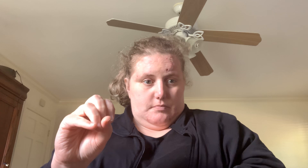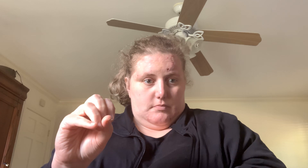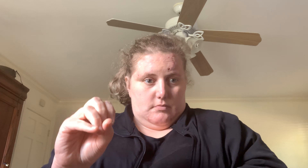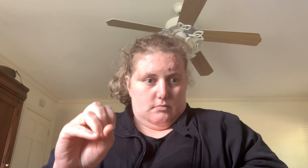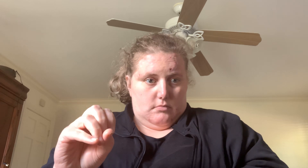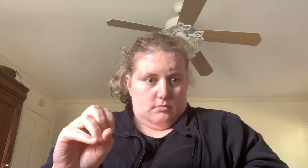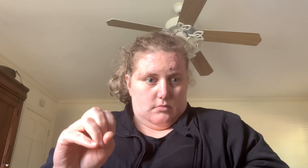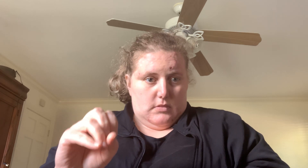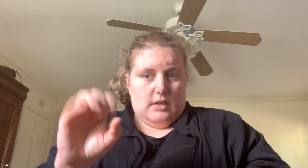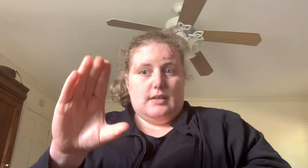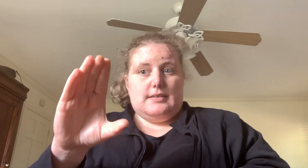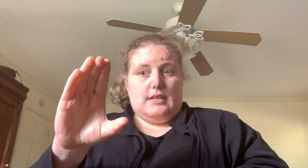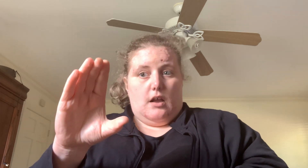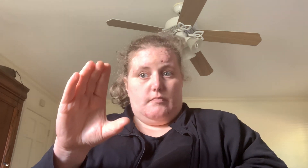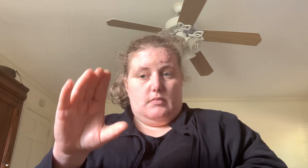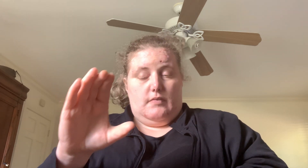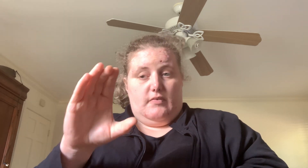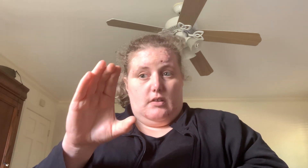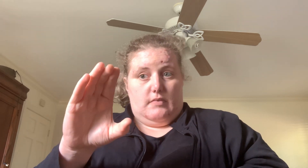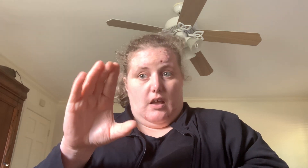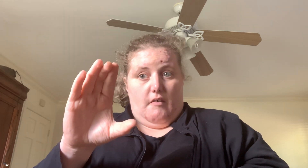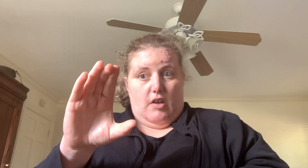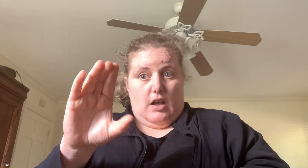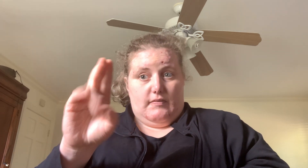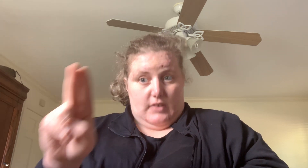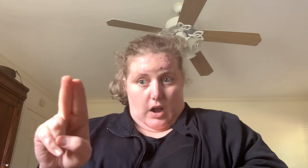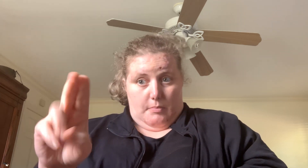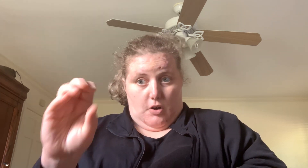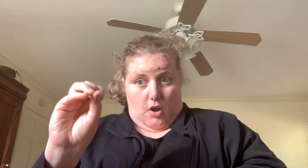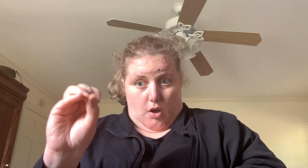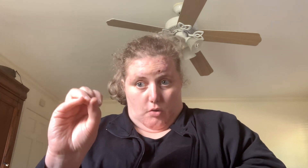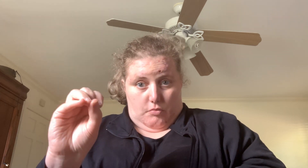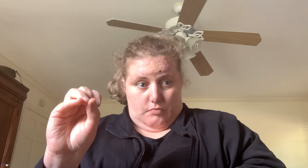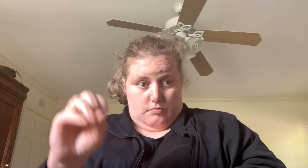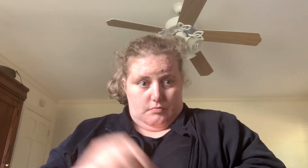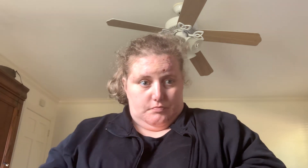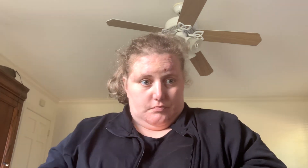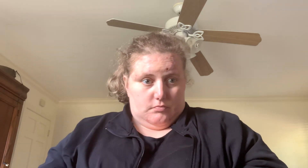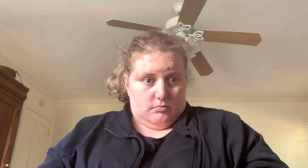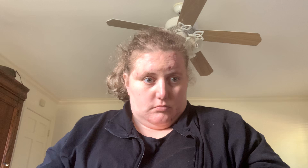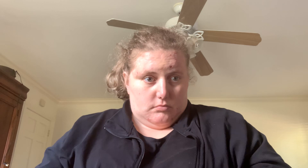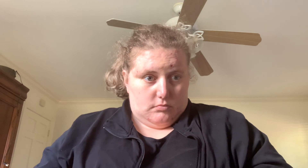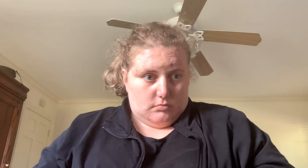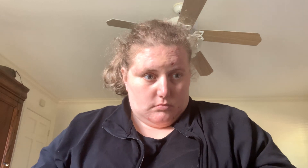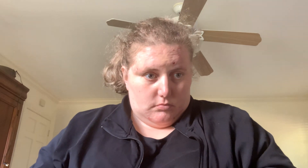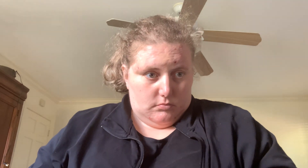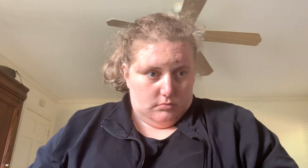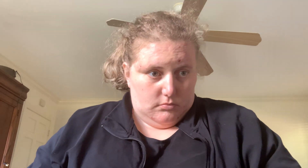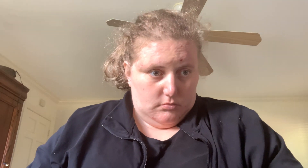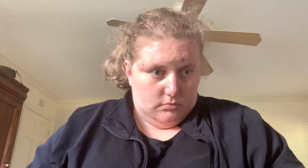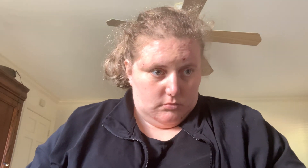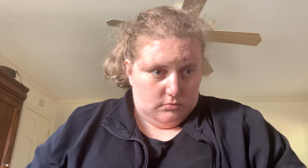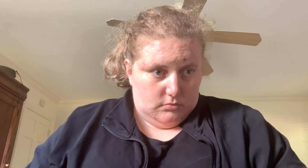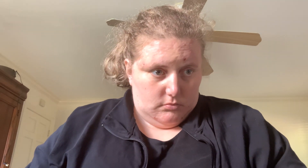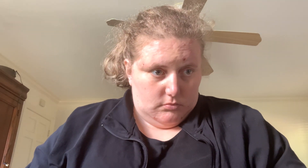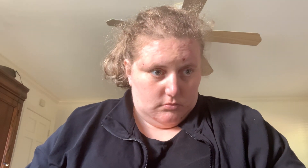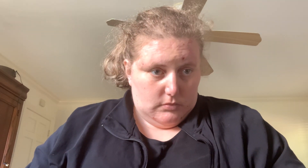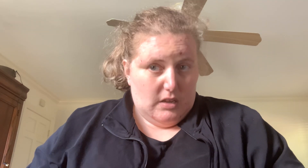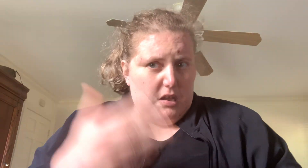were given the grams of oxygen. And we wanted to know if we have this many grams of oxygen. Suppose you're in the lab and I told